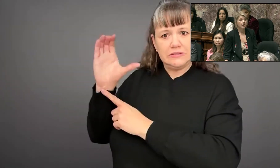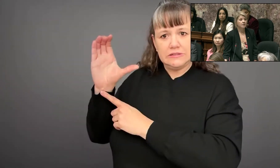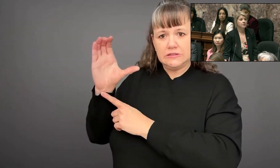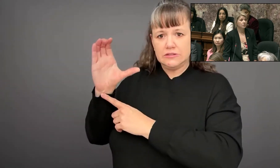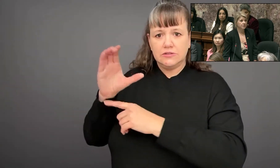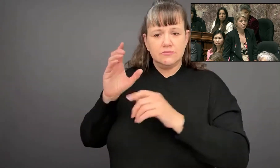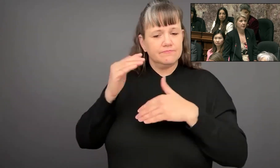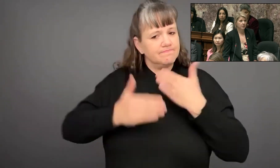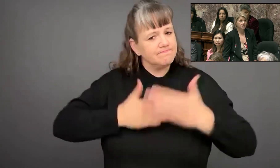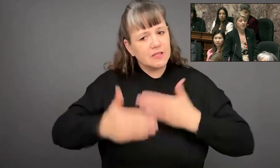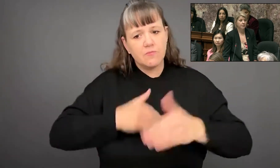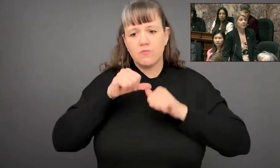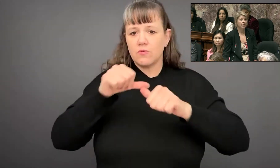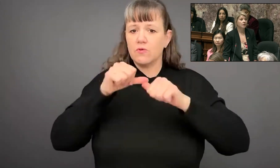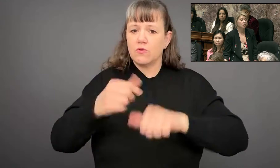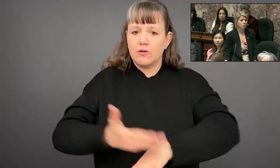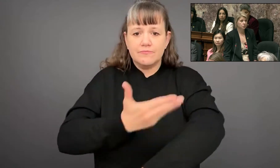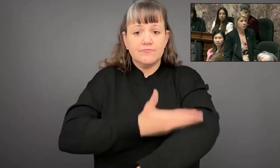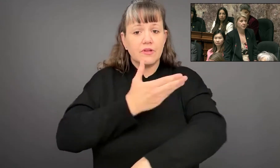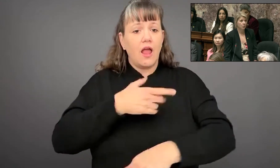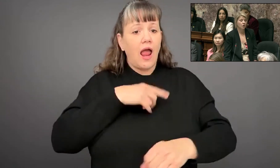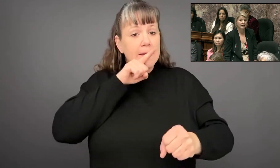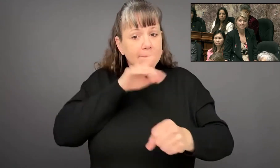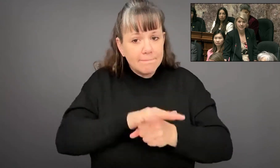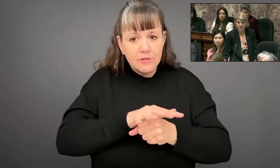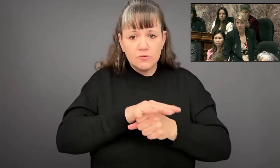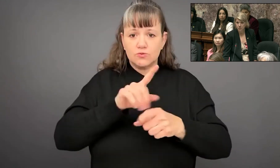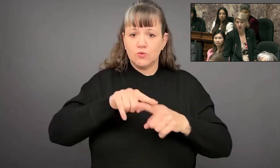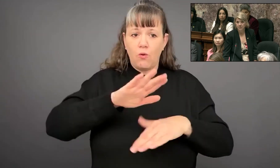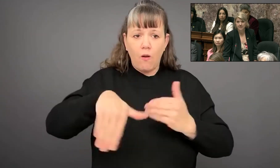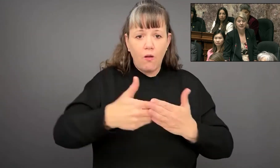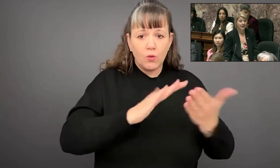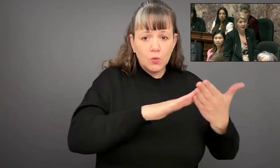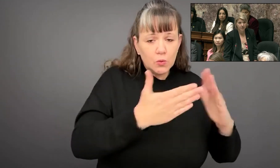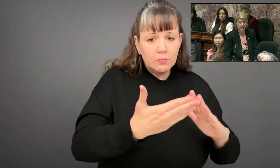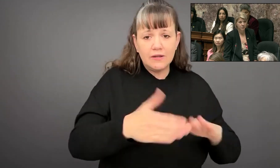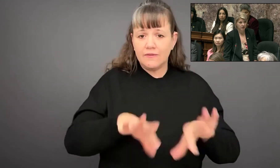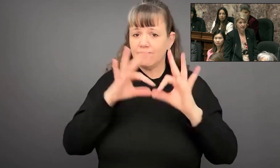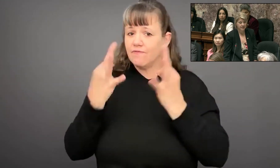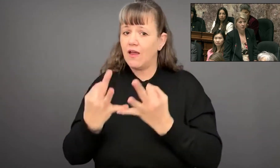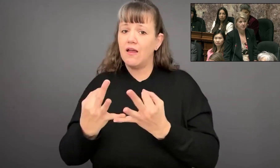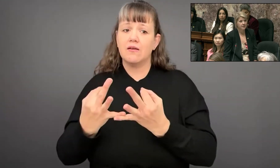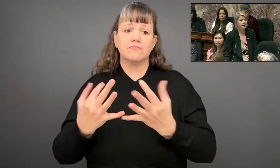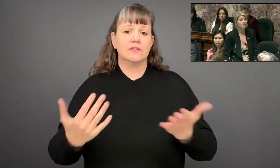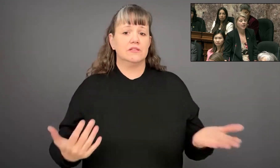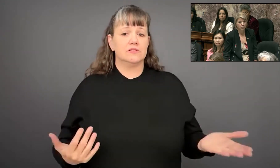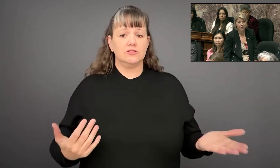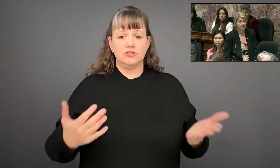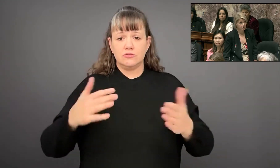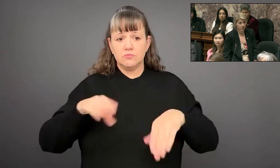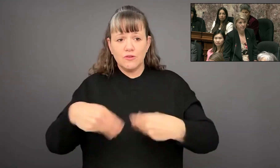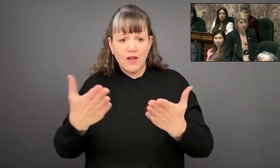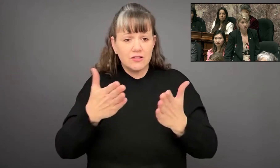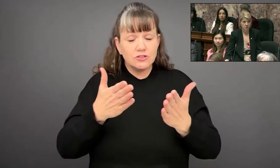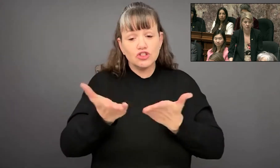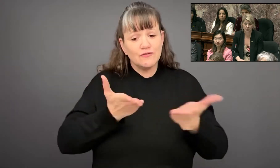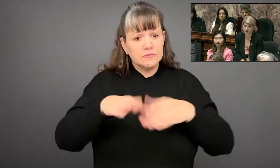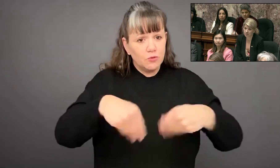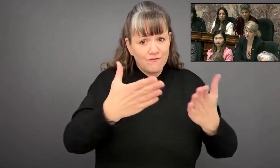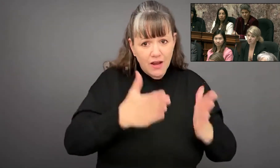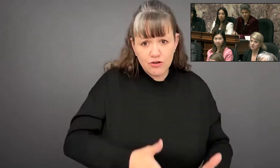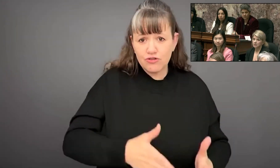province, the service providers that provide crucial support, and to the members opposite and every member in this House, that I will never stop that